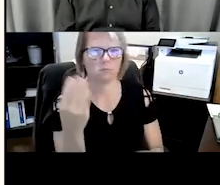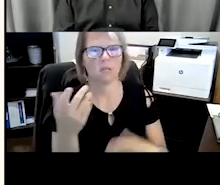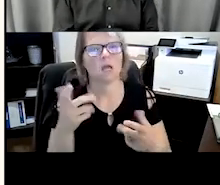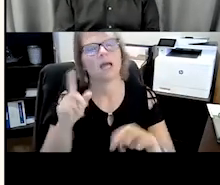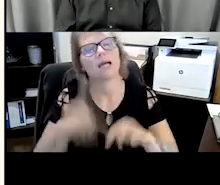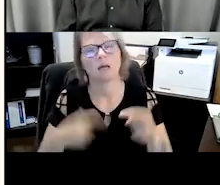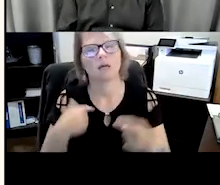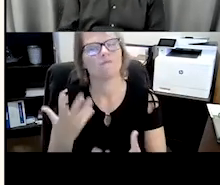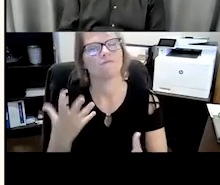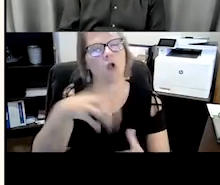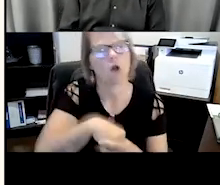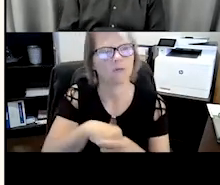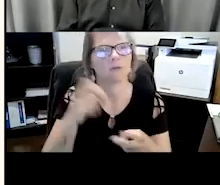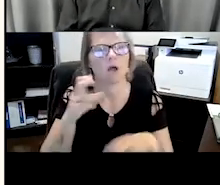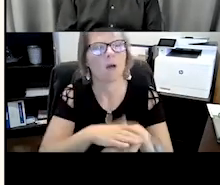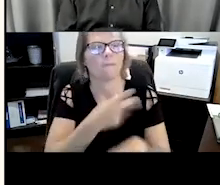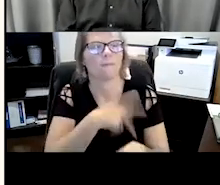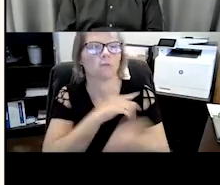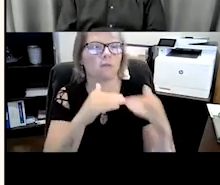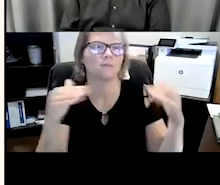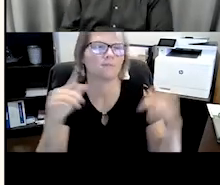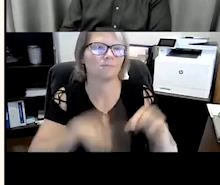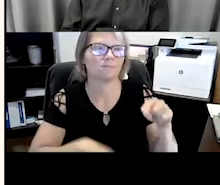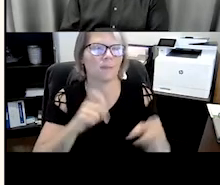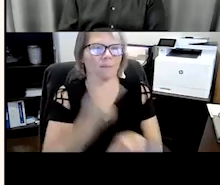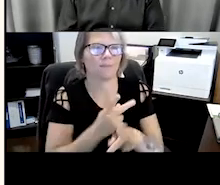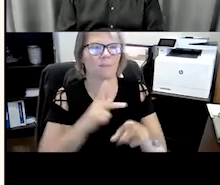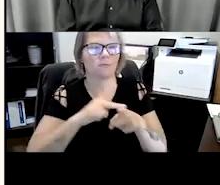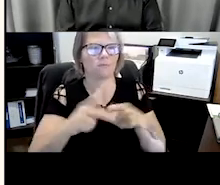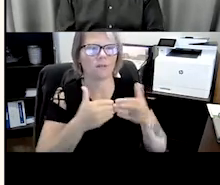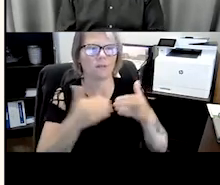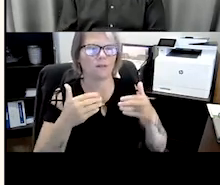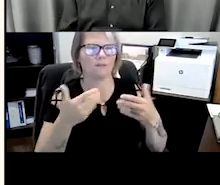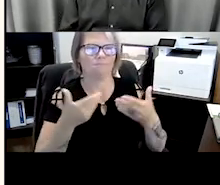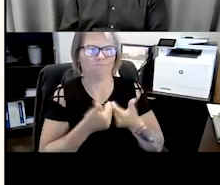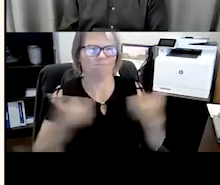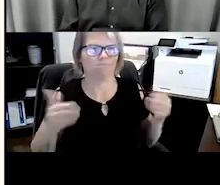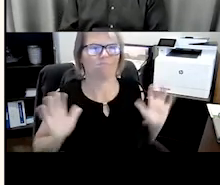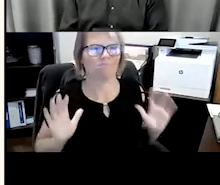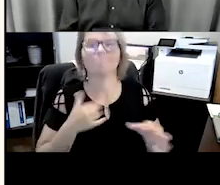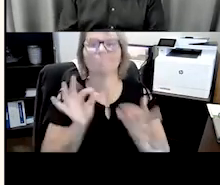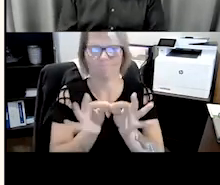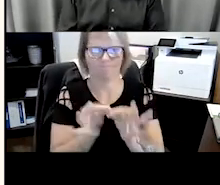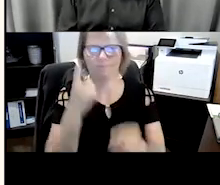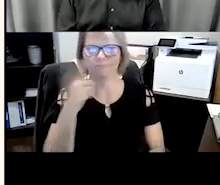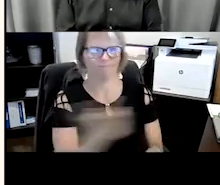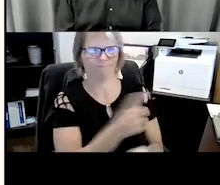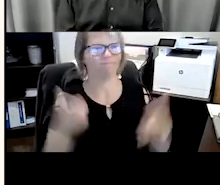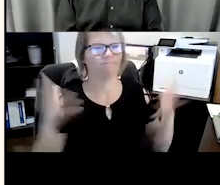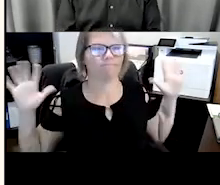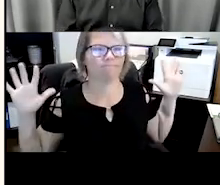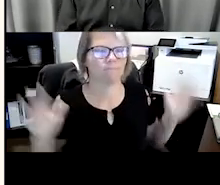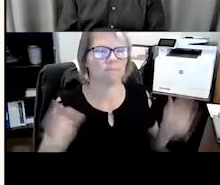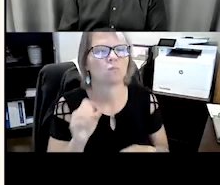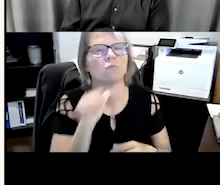be confidential. What you say is between you and that deaf person. And if an interpreter is not certified, they may